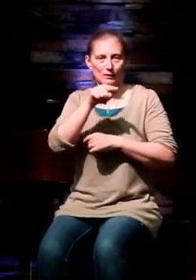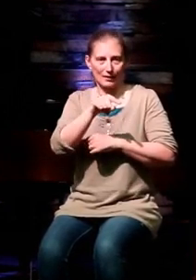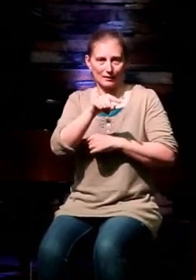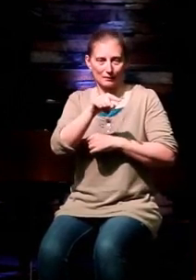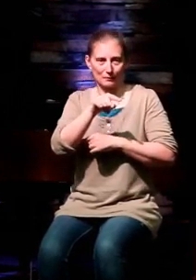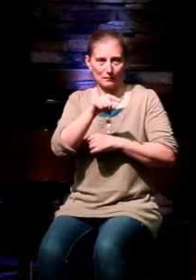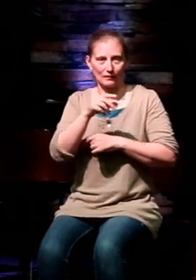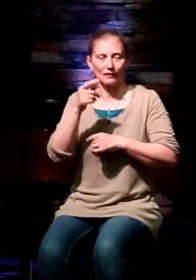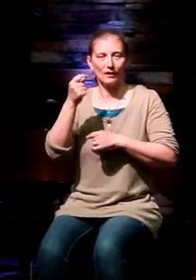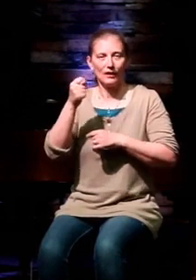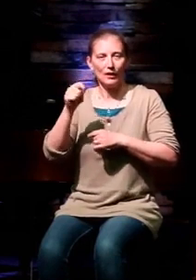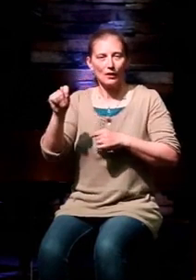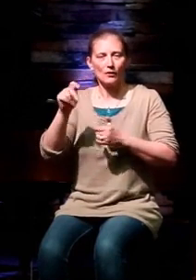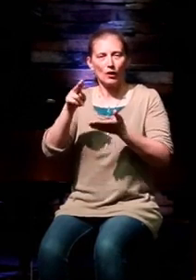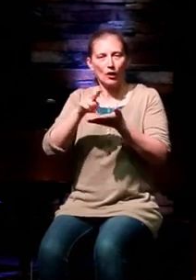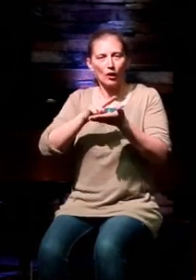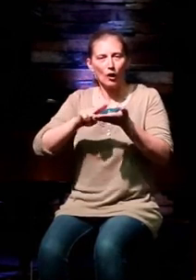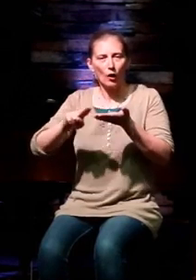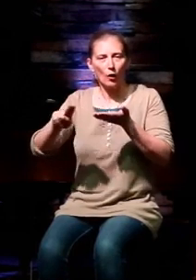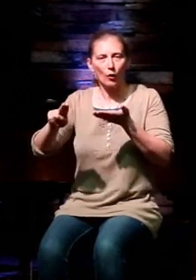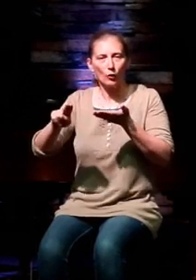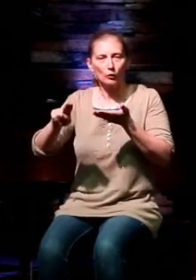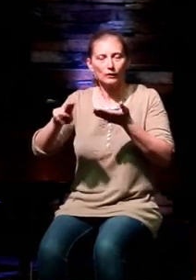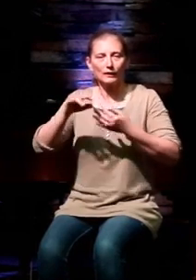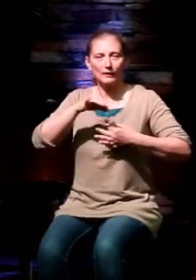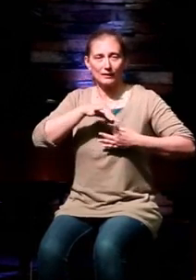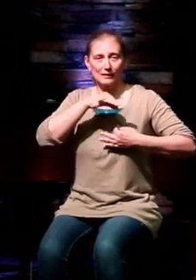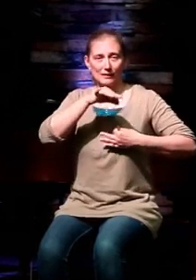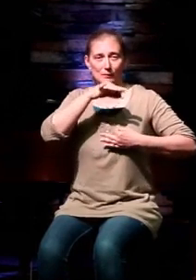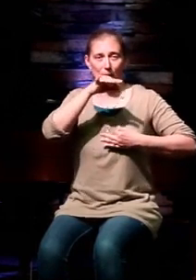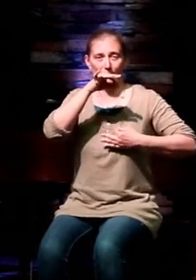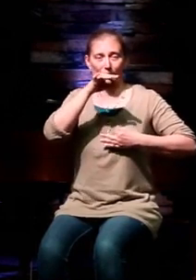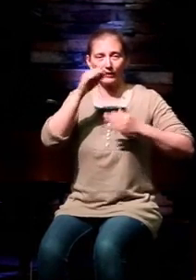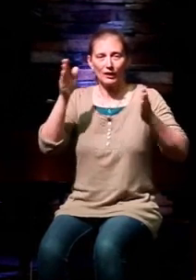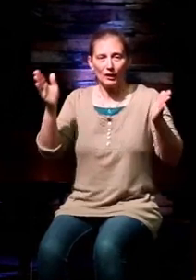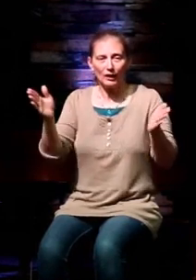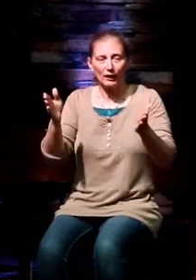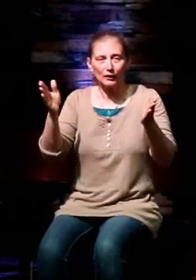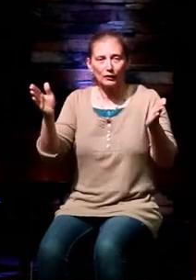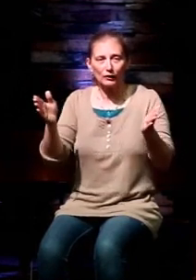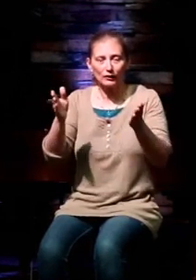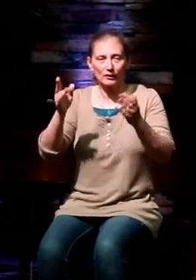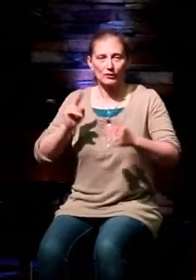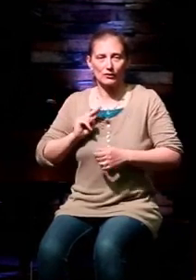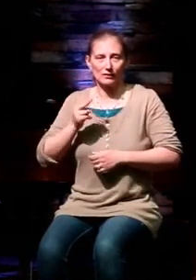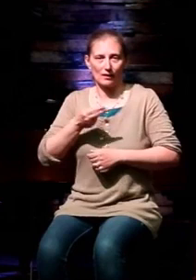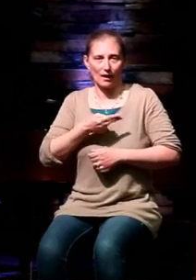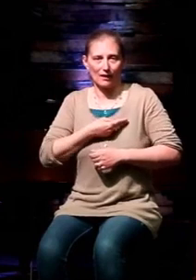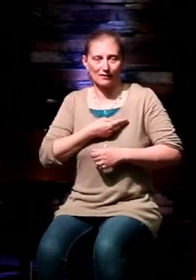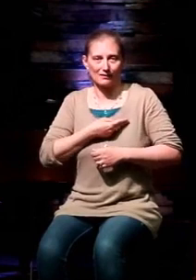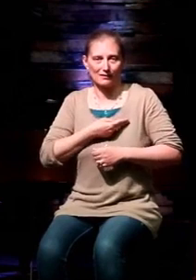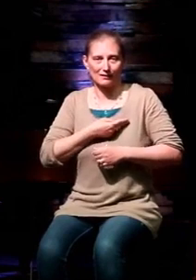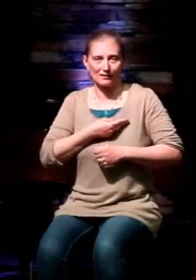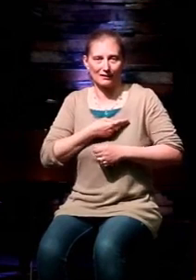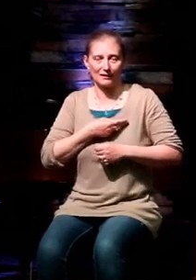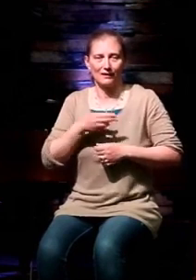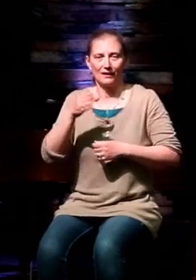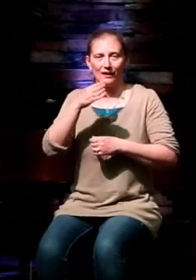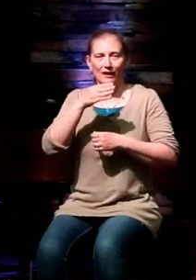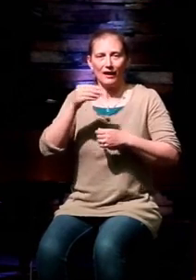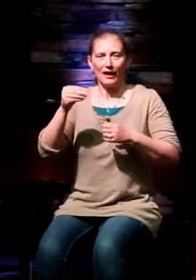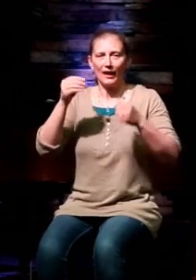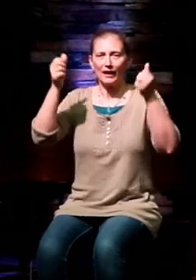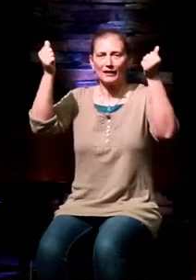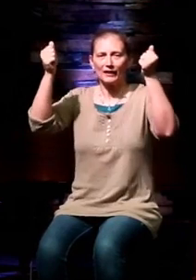prompt us. Another is to compel us. There's another one, role to convict us of our sins. To convince us. A big role